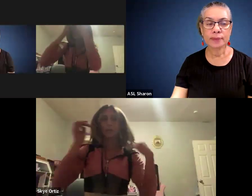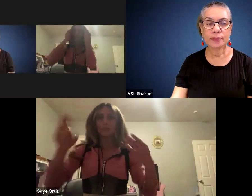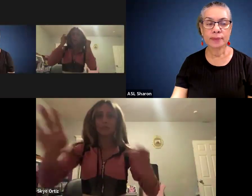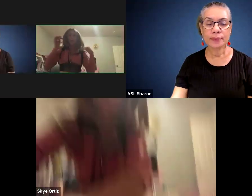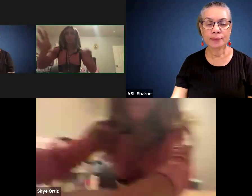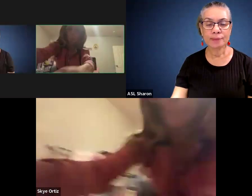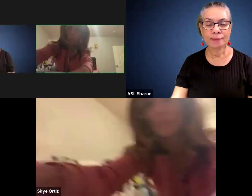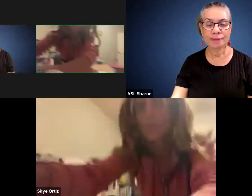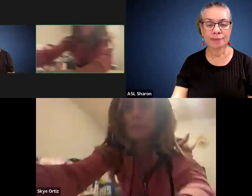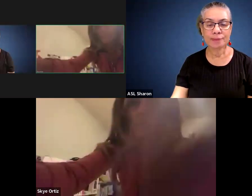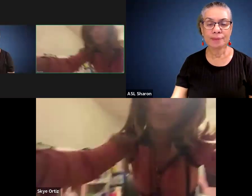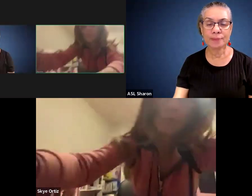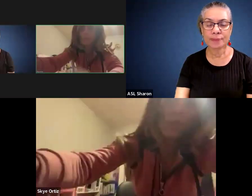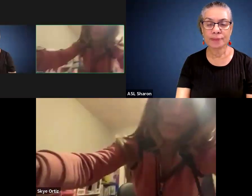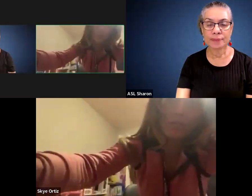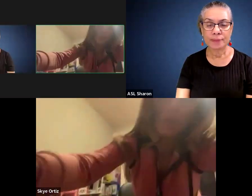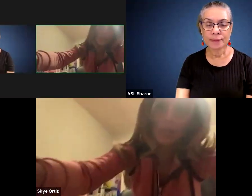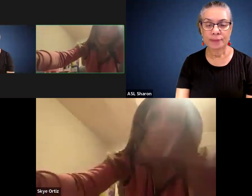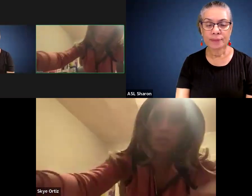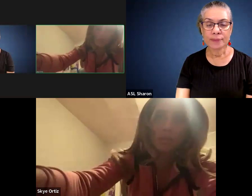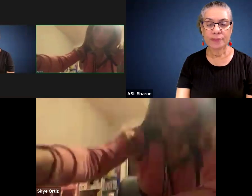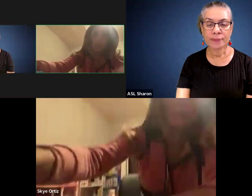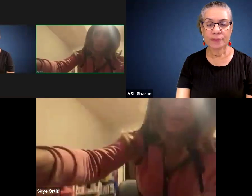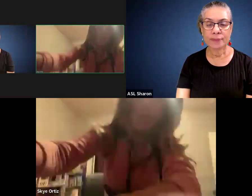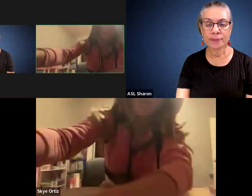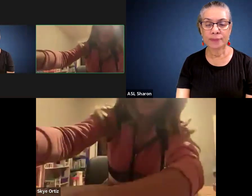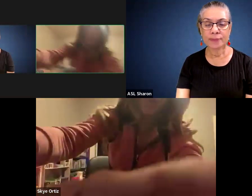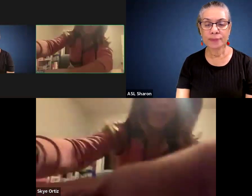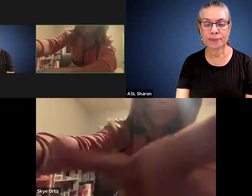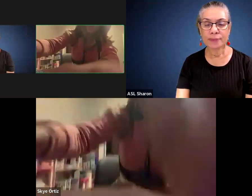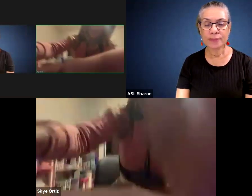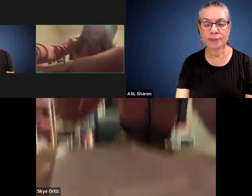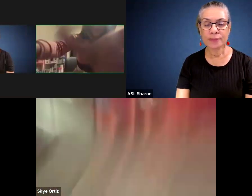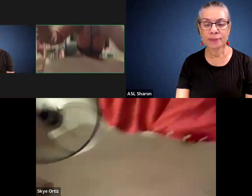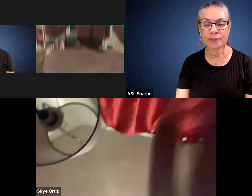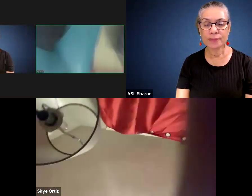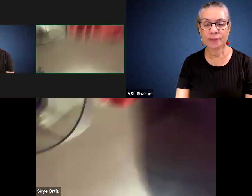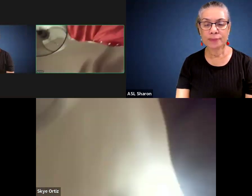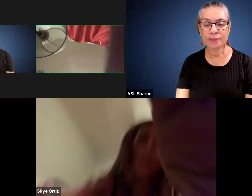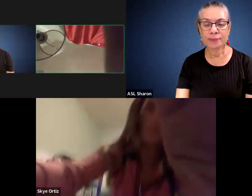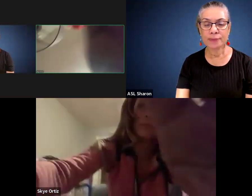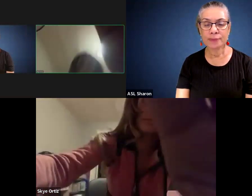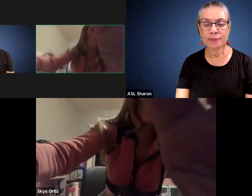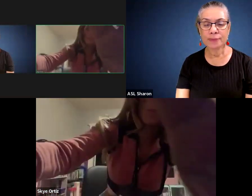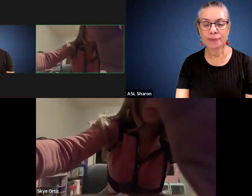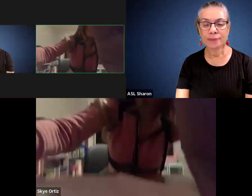Hi. Let me move from the light, sorry. How are you? Thank you. Can I